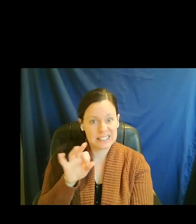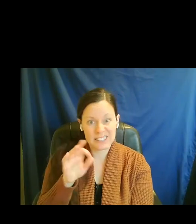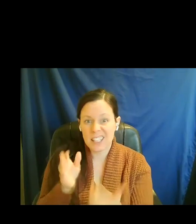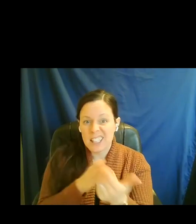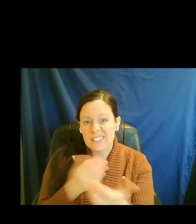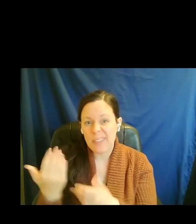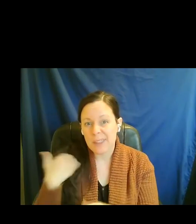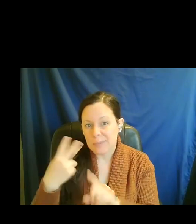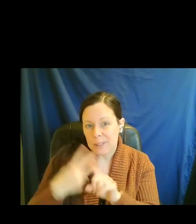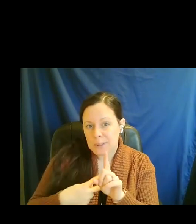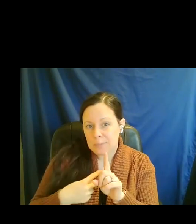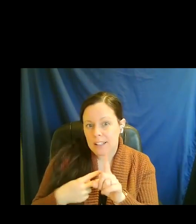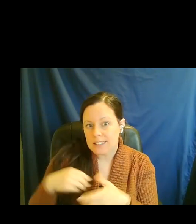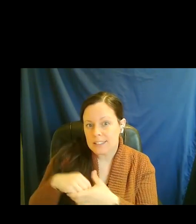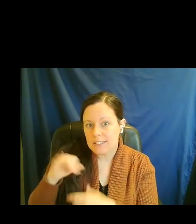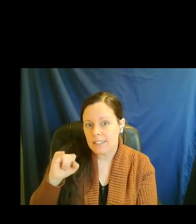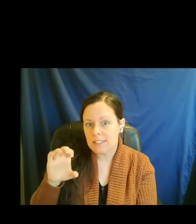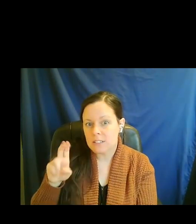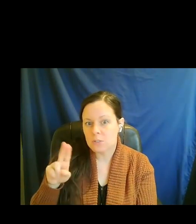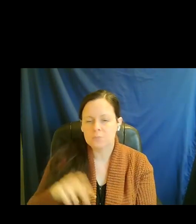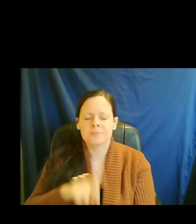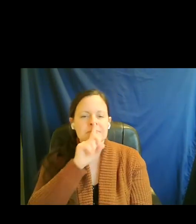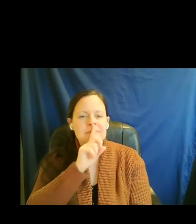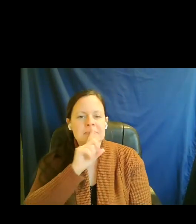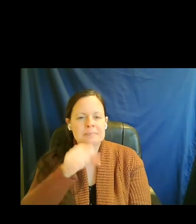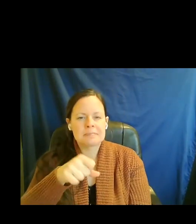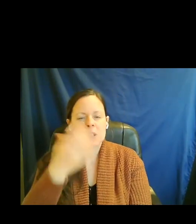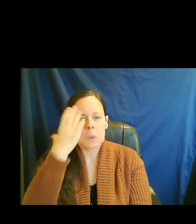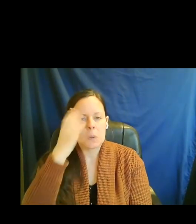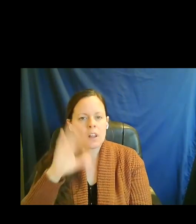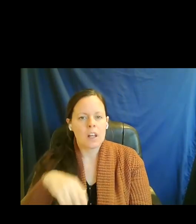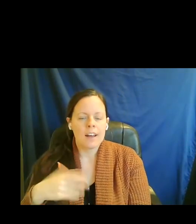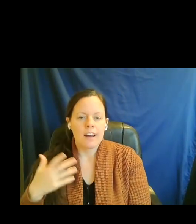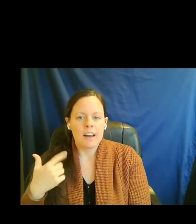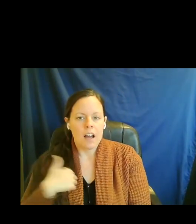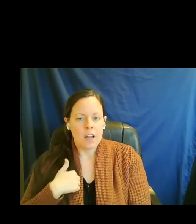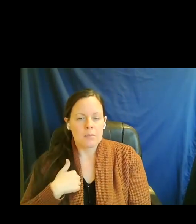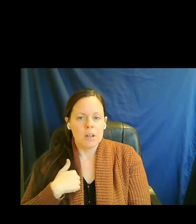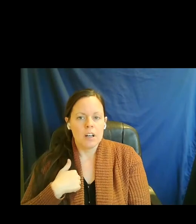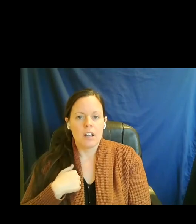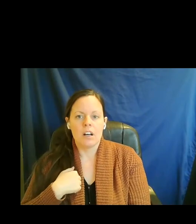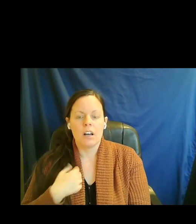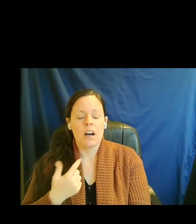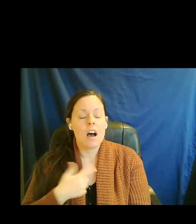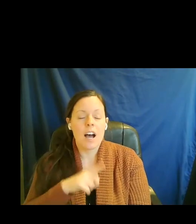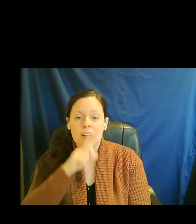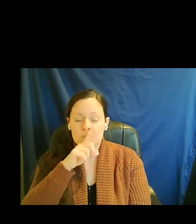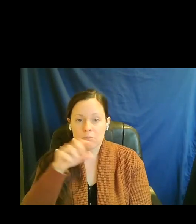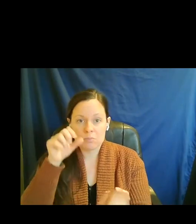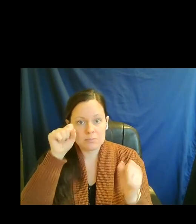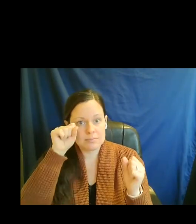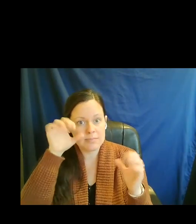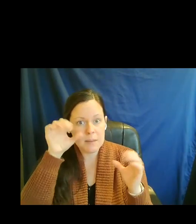with your time in the ICU? Yeah, for sure. You know, I am just in awe at all of